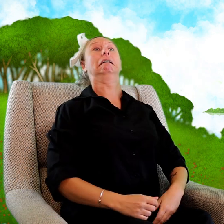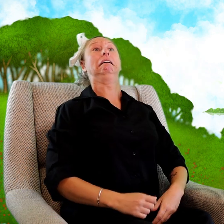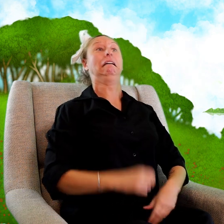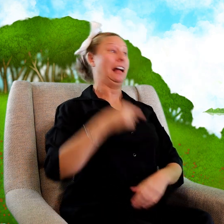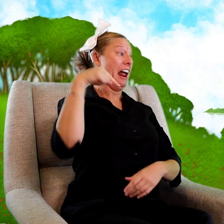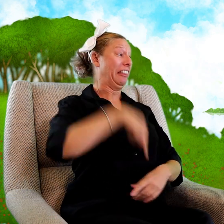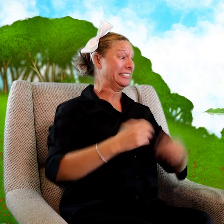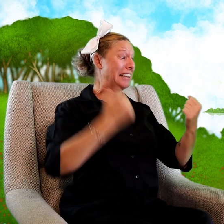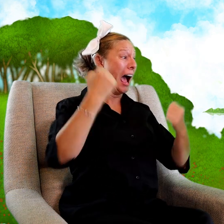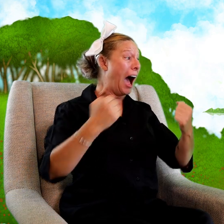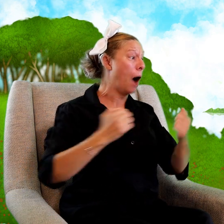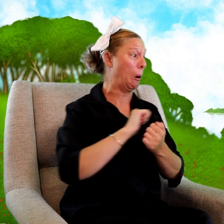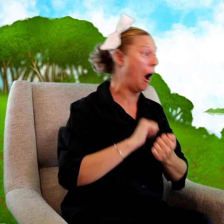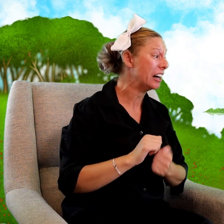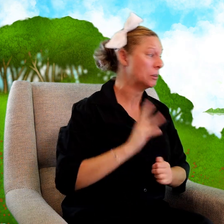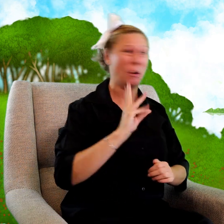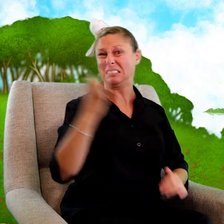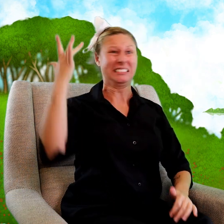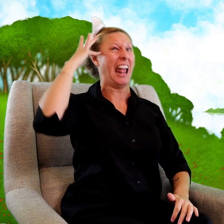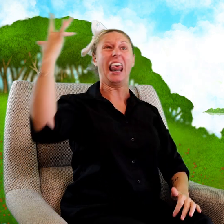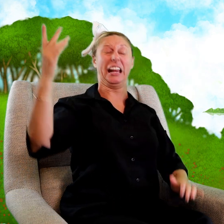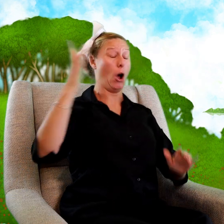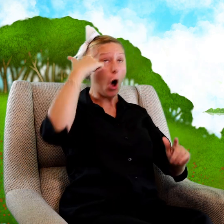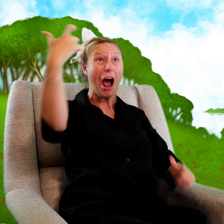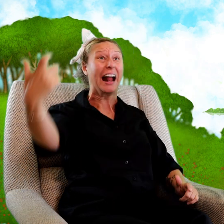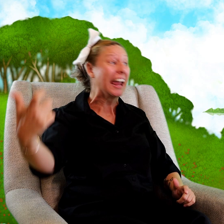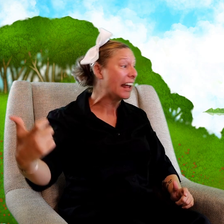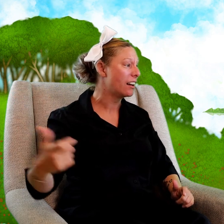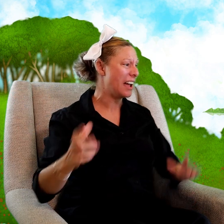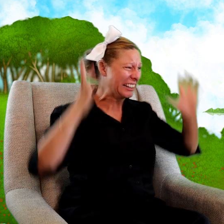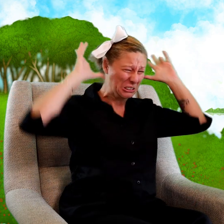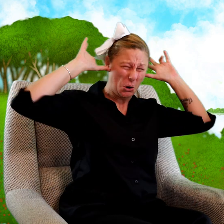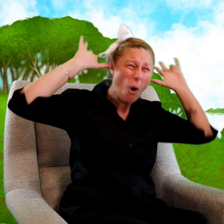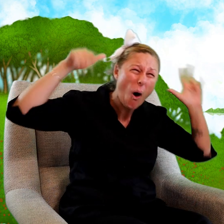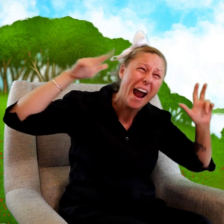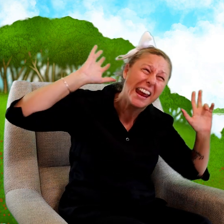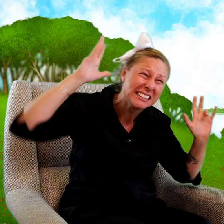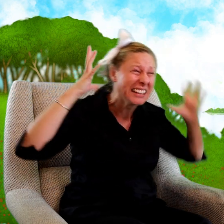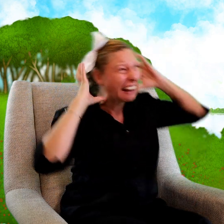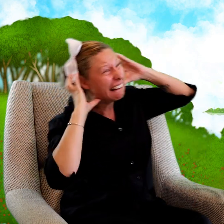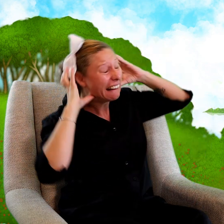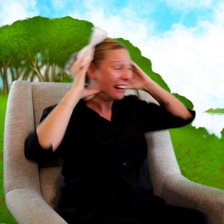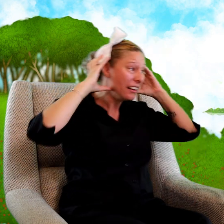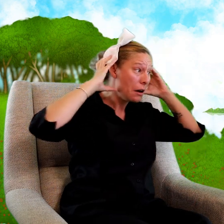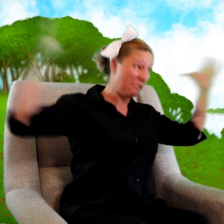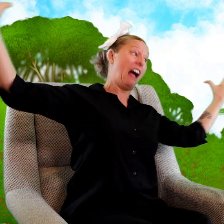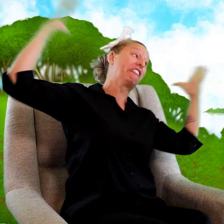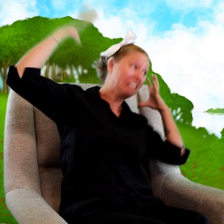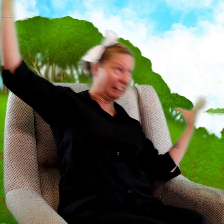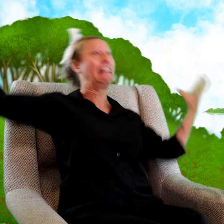The car wash was a silly idea, too noisy and we're too